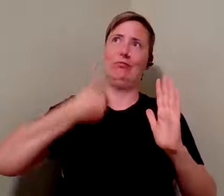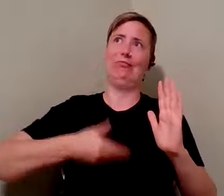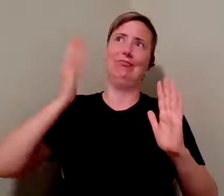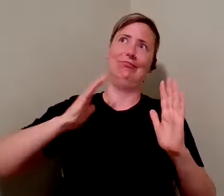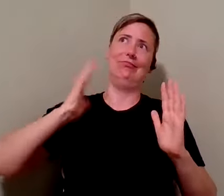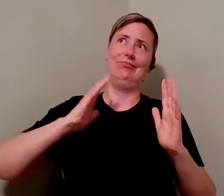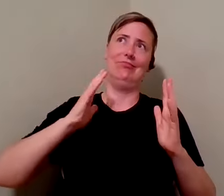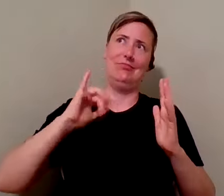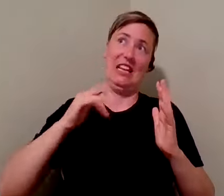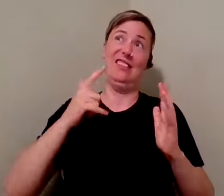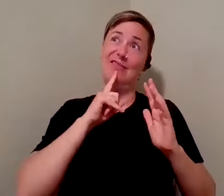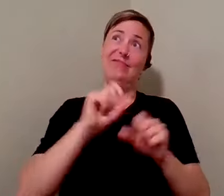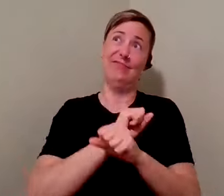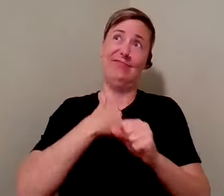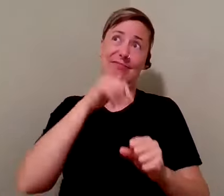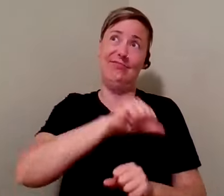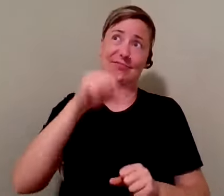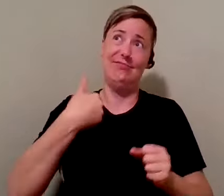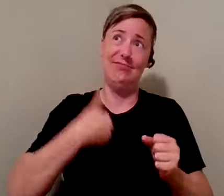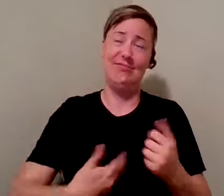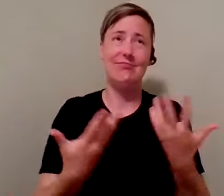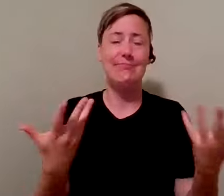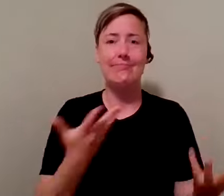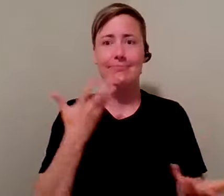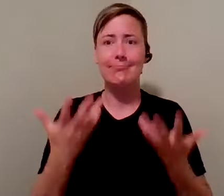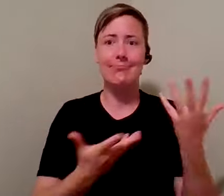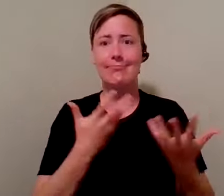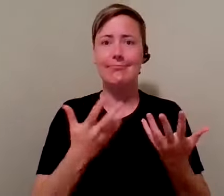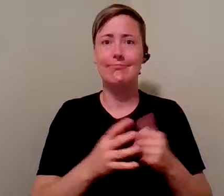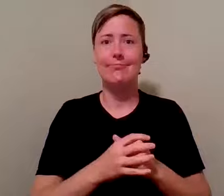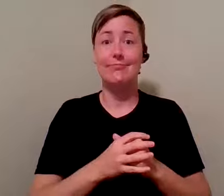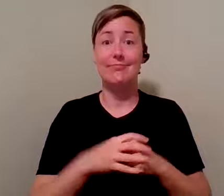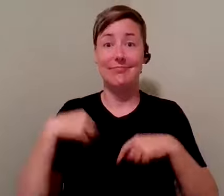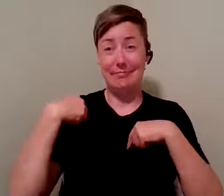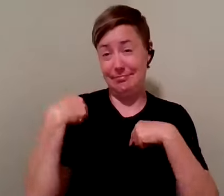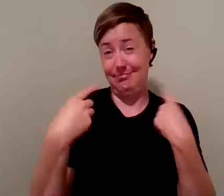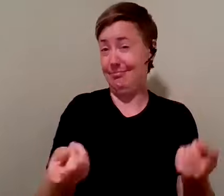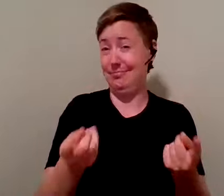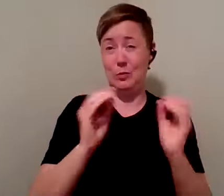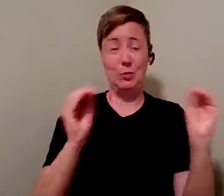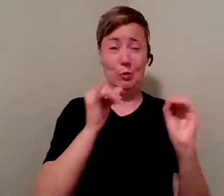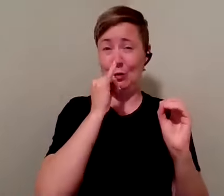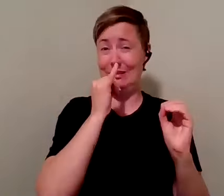It's been a long time since I've uh, had any alcohol in my system. But I do